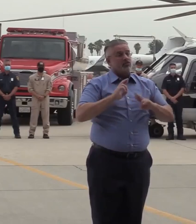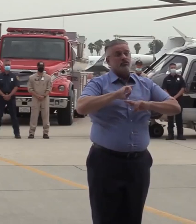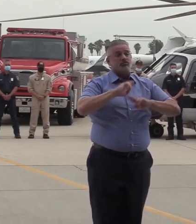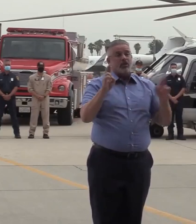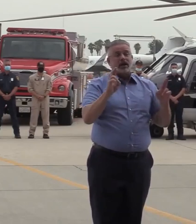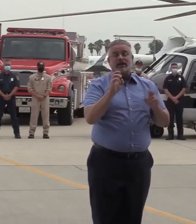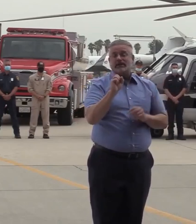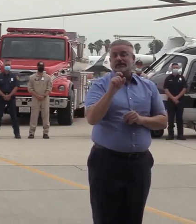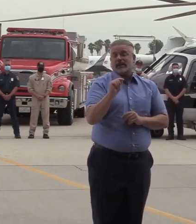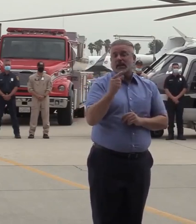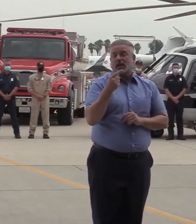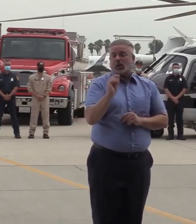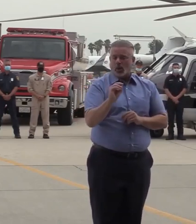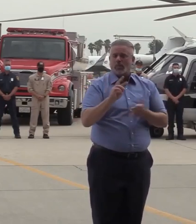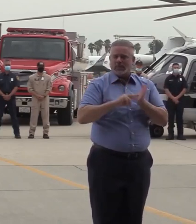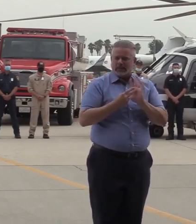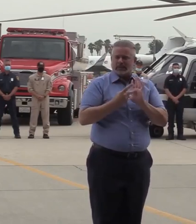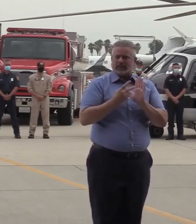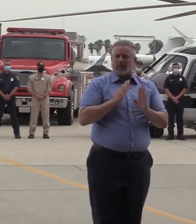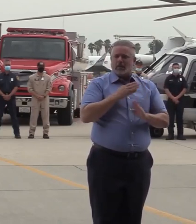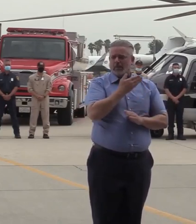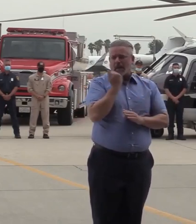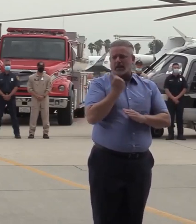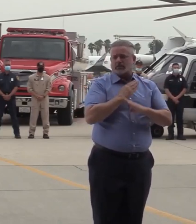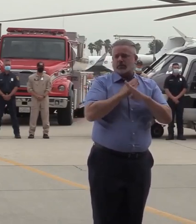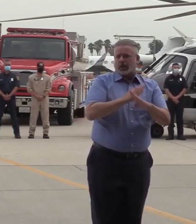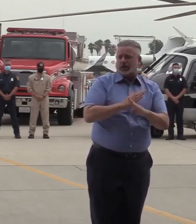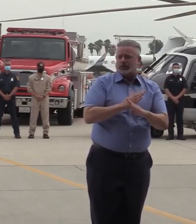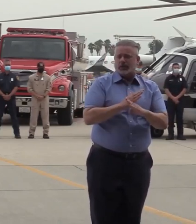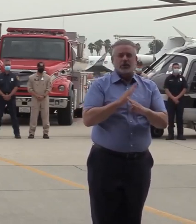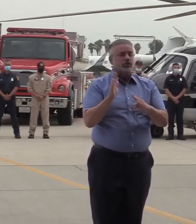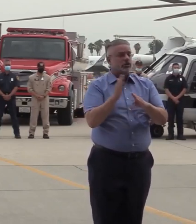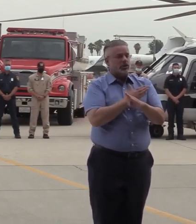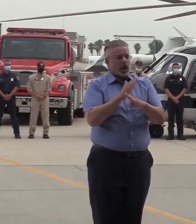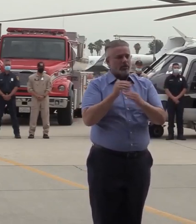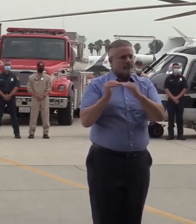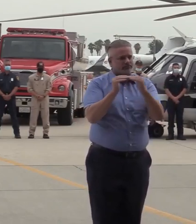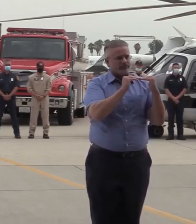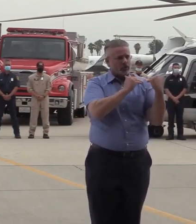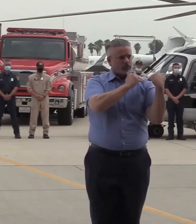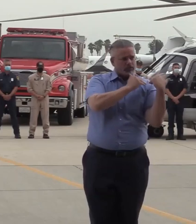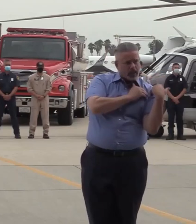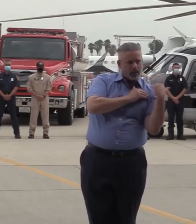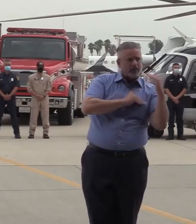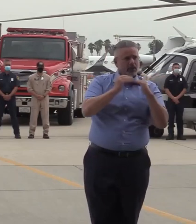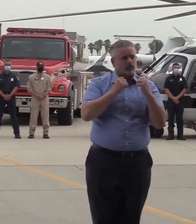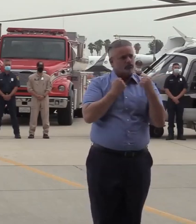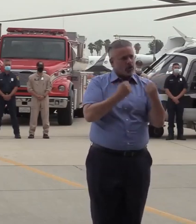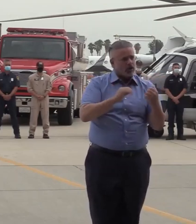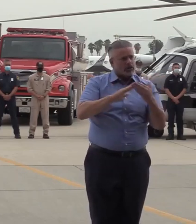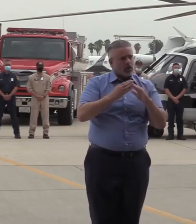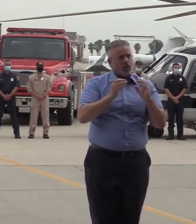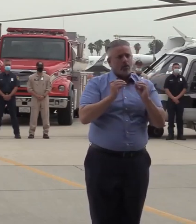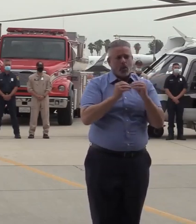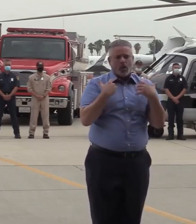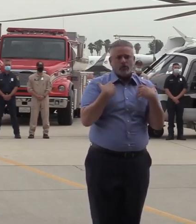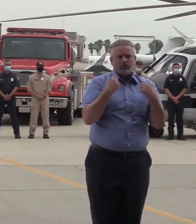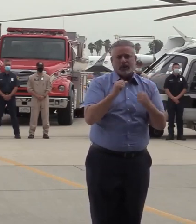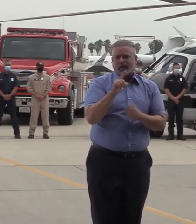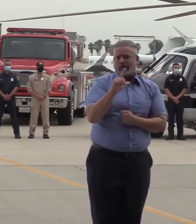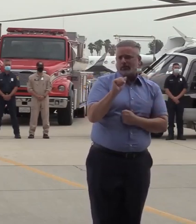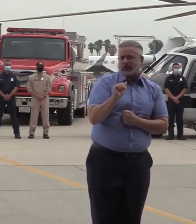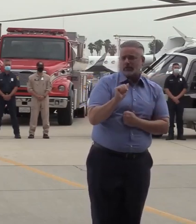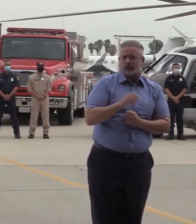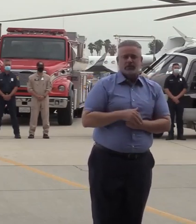go mean, are our best protection. So this is a shared responsibility for building a stronger city, a more resilient Los